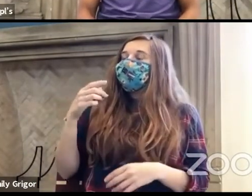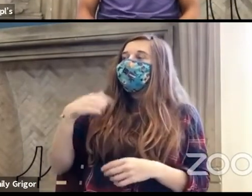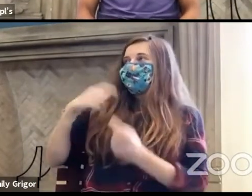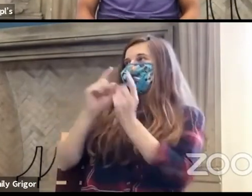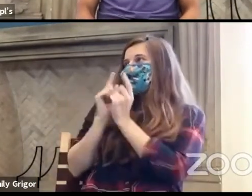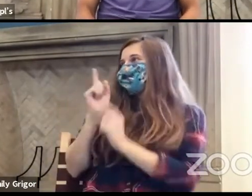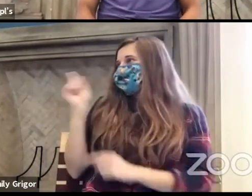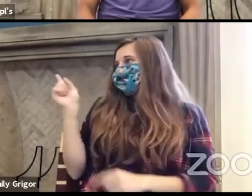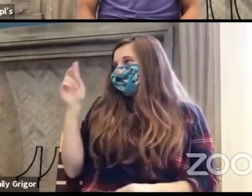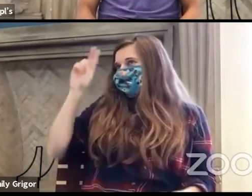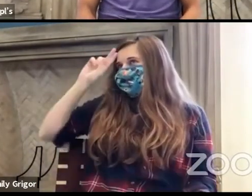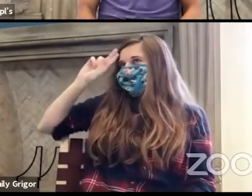I met Hugo.